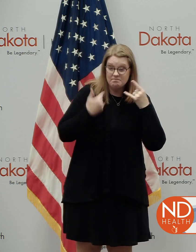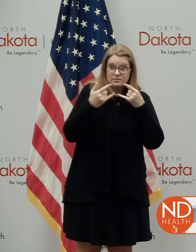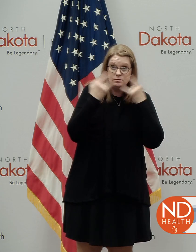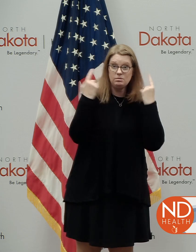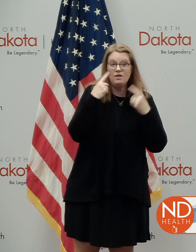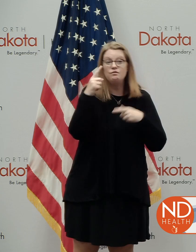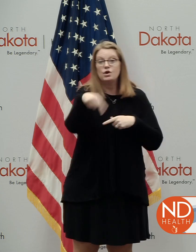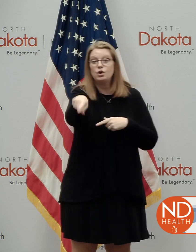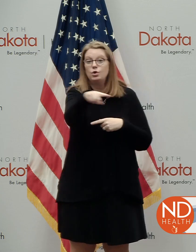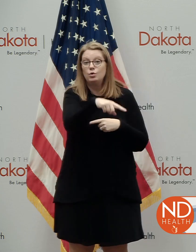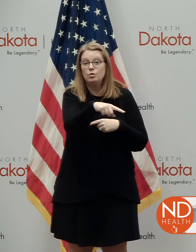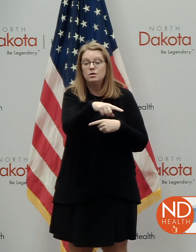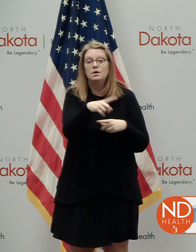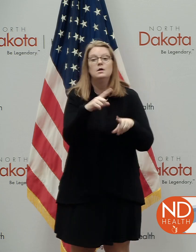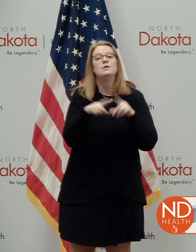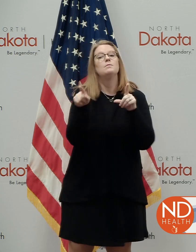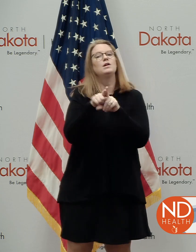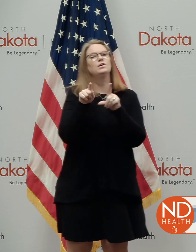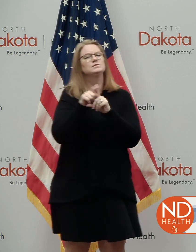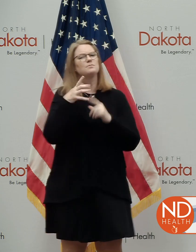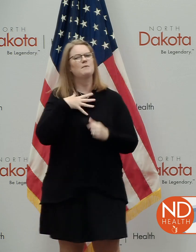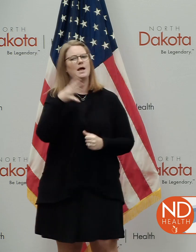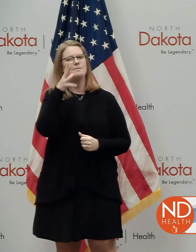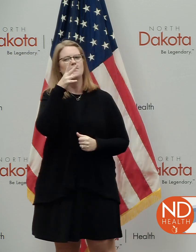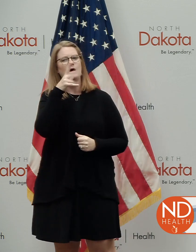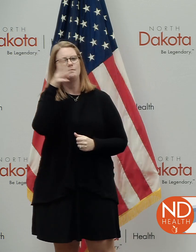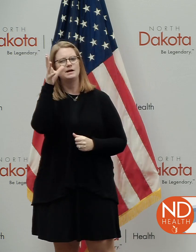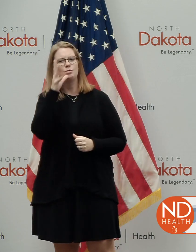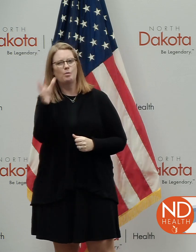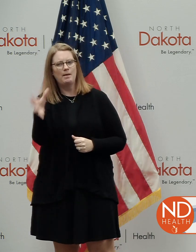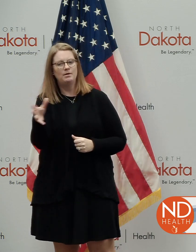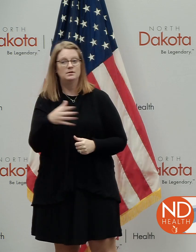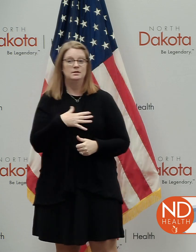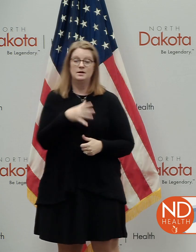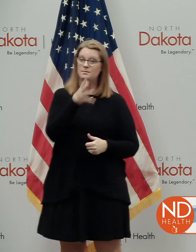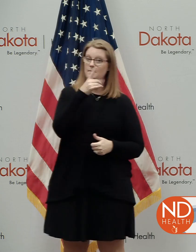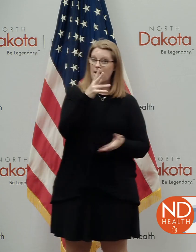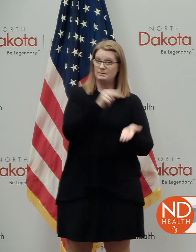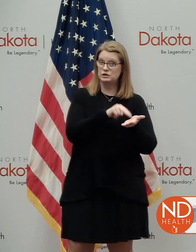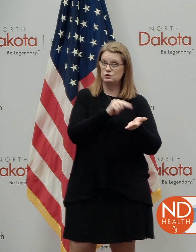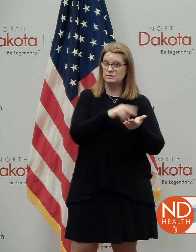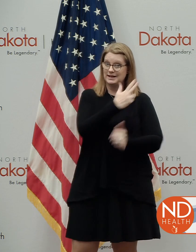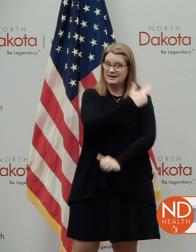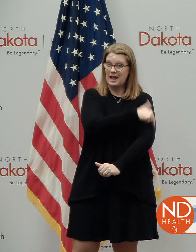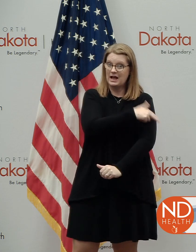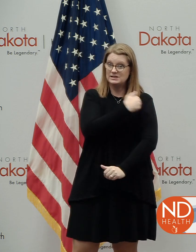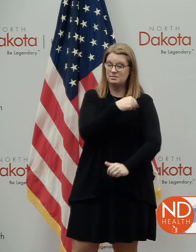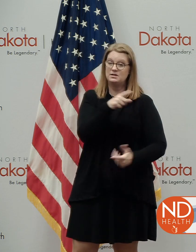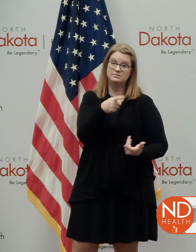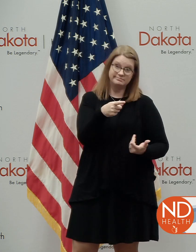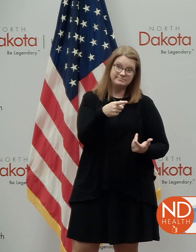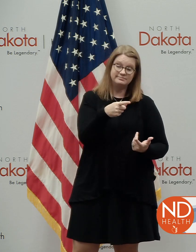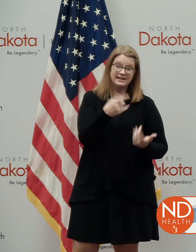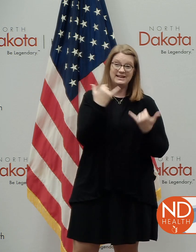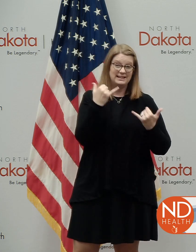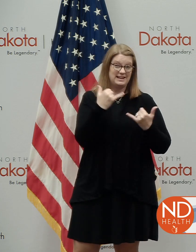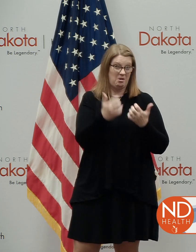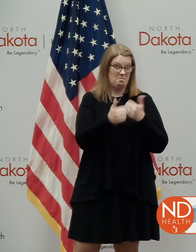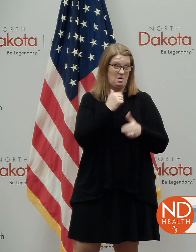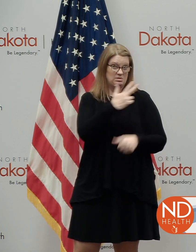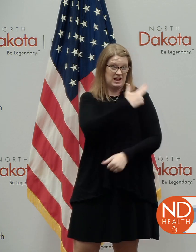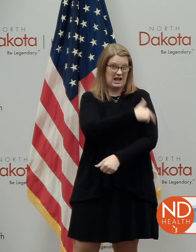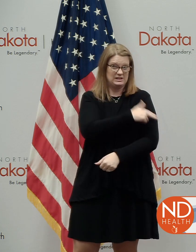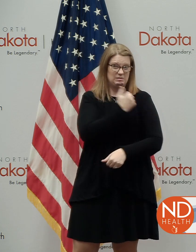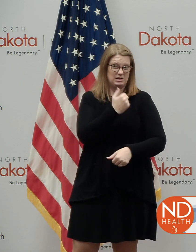of you, but primarily for my mom and my grandmother. My mom is a nurse at a hospital that, like most hospitals in our